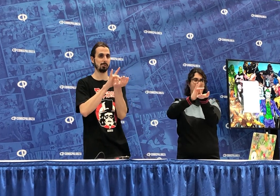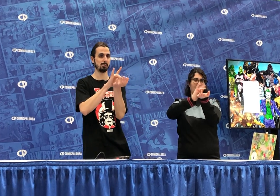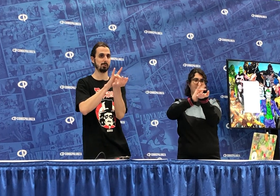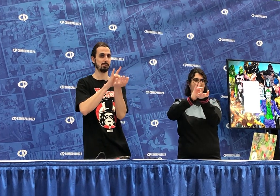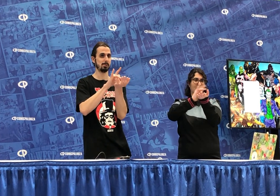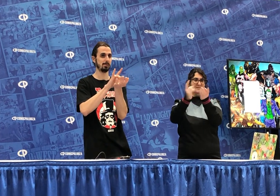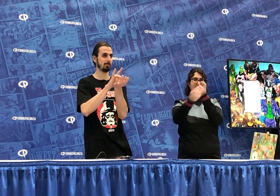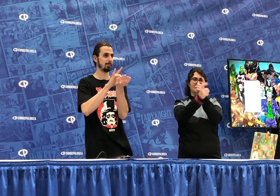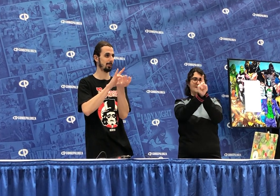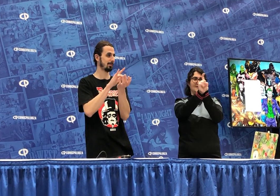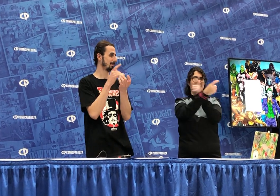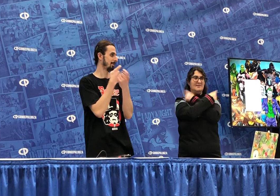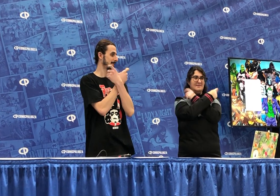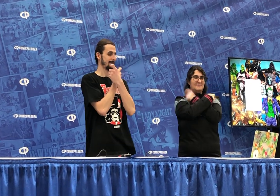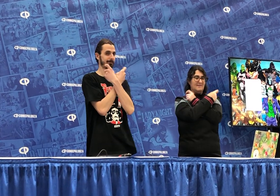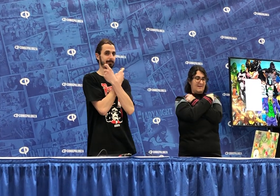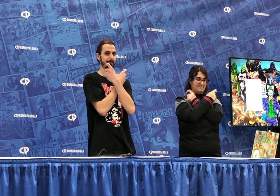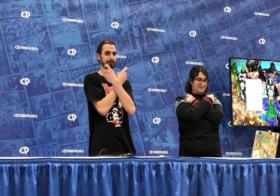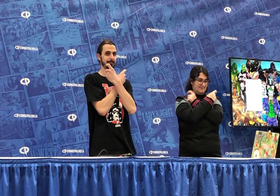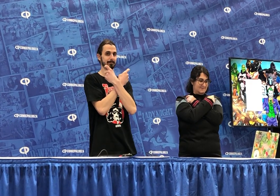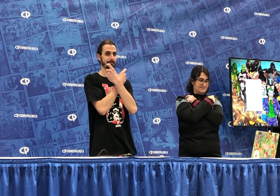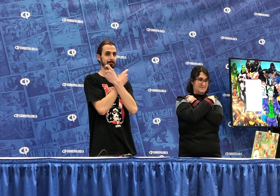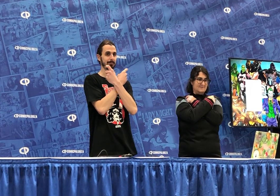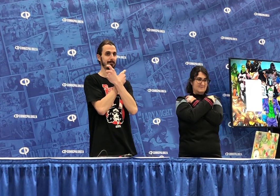Poison Ivy.